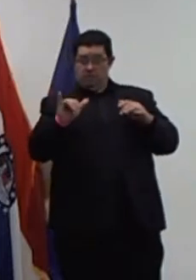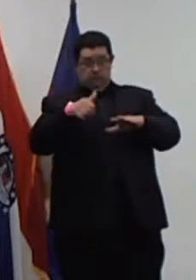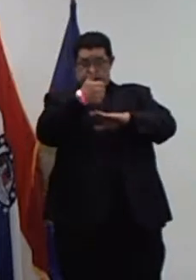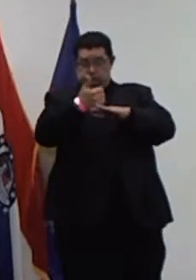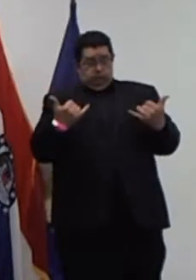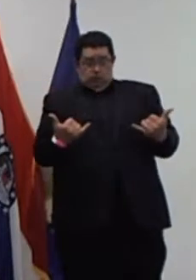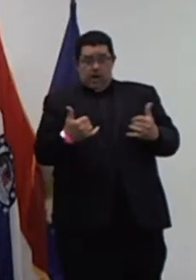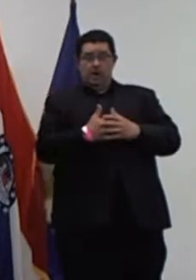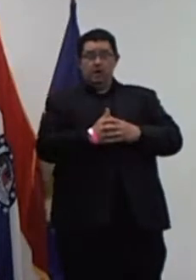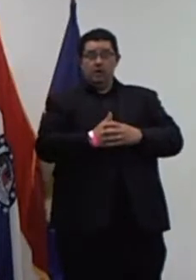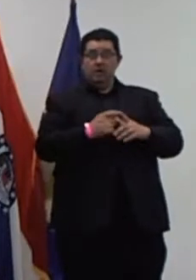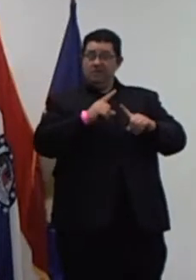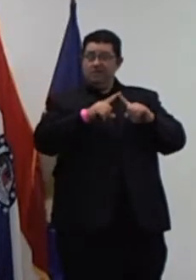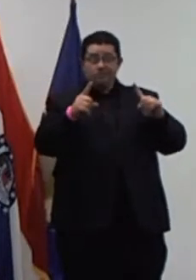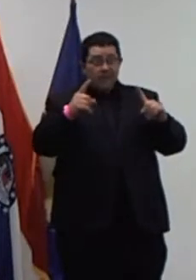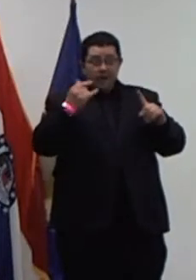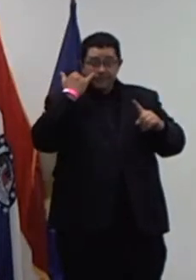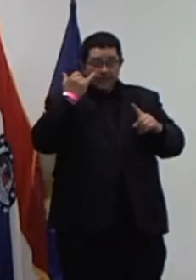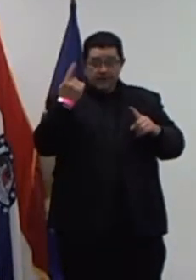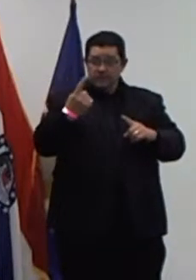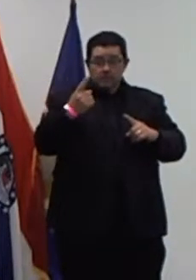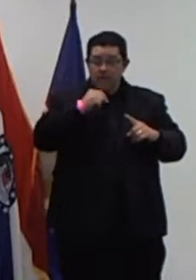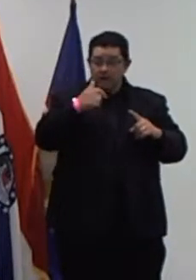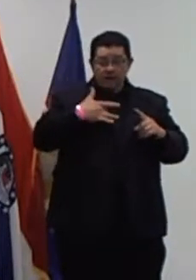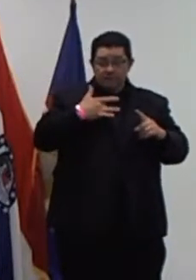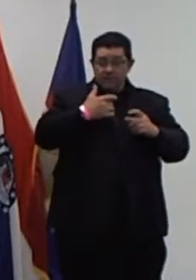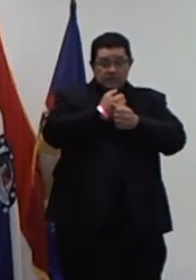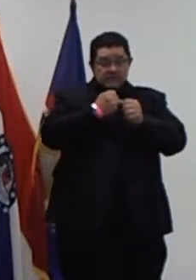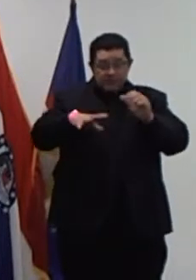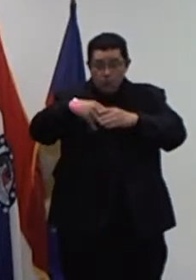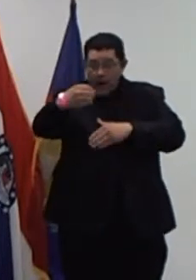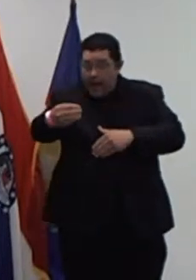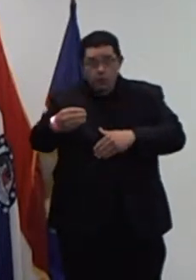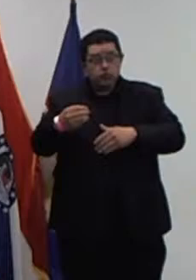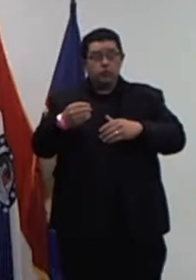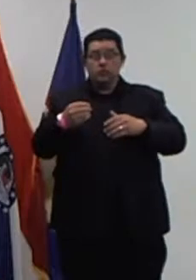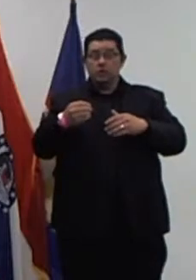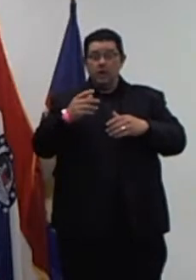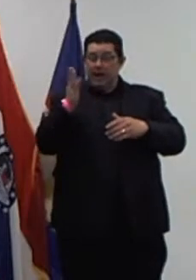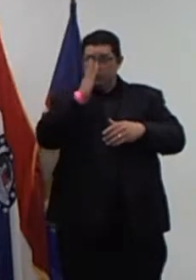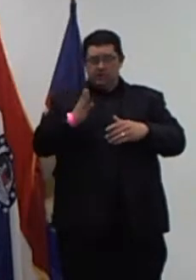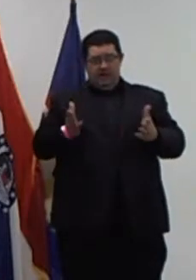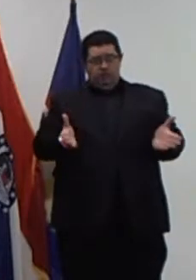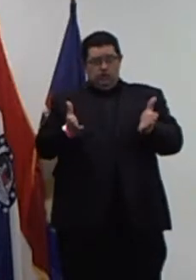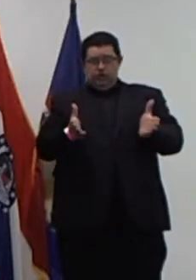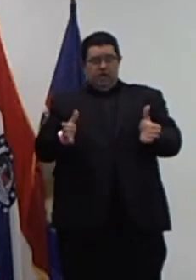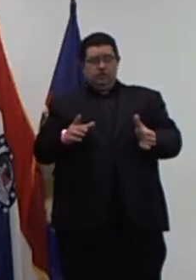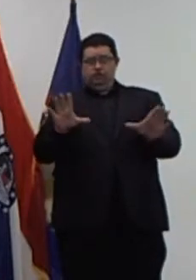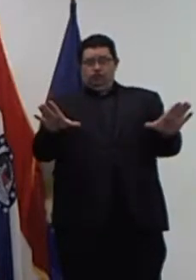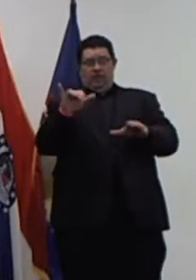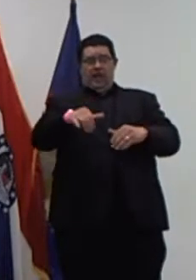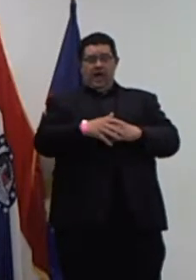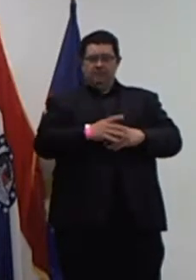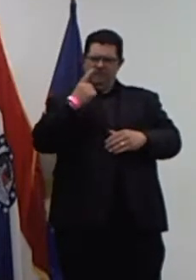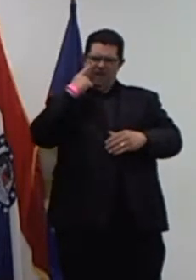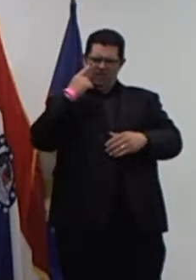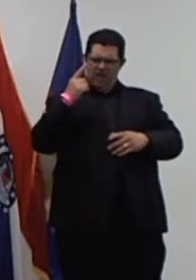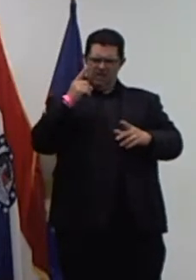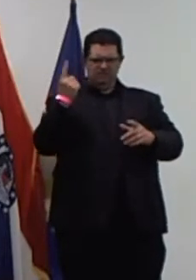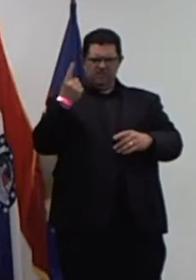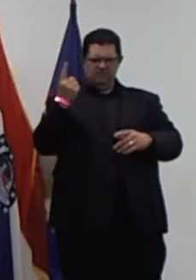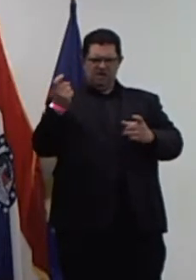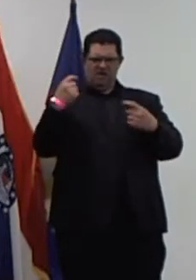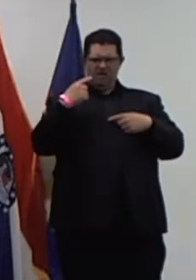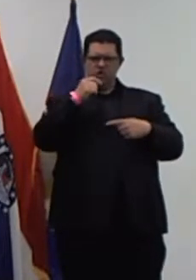if anybody didn't feel comfortable, if they didn't feel safe going out, I would never suggest do that. I think a reporter asked me the other day at the